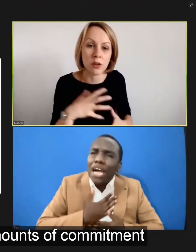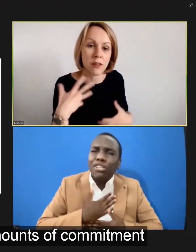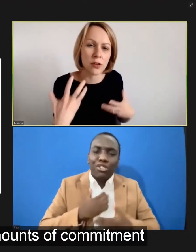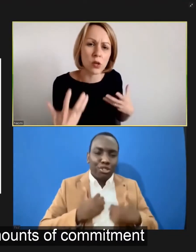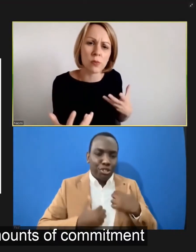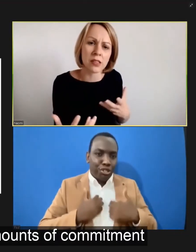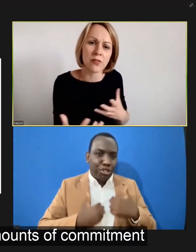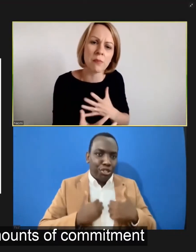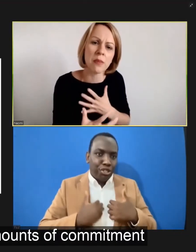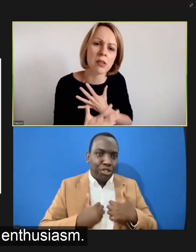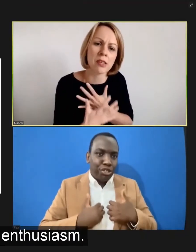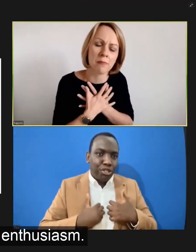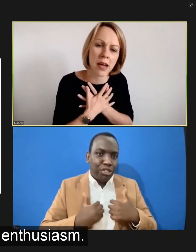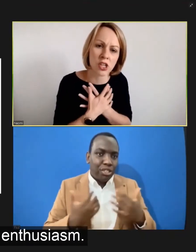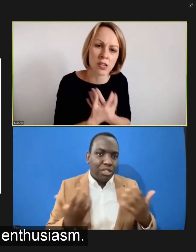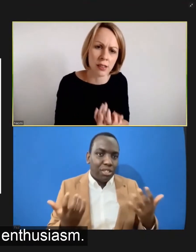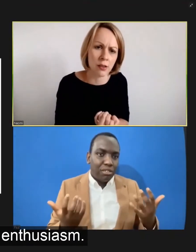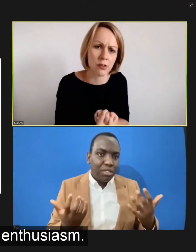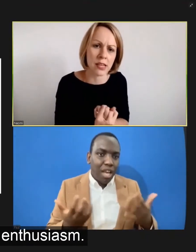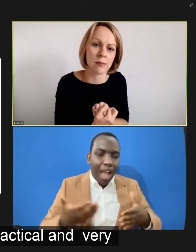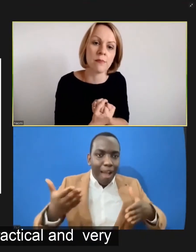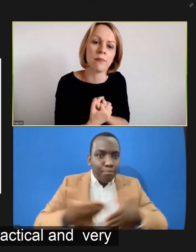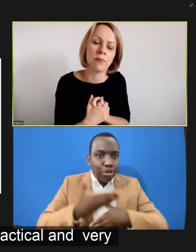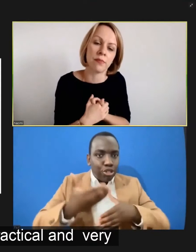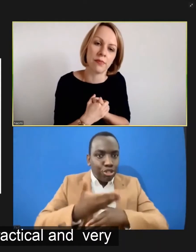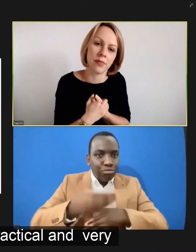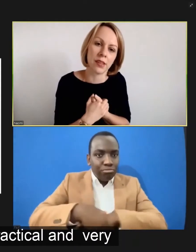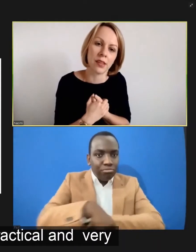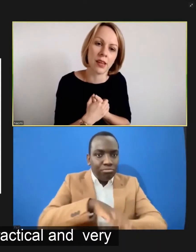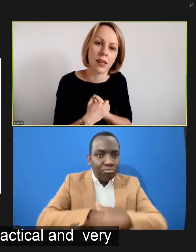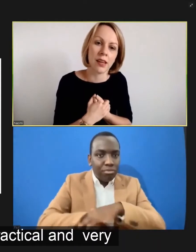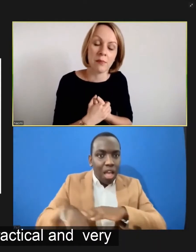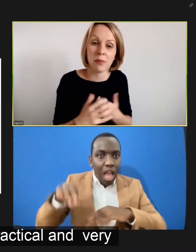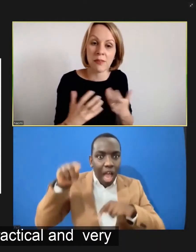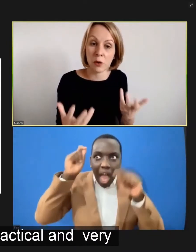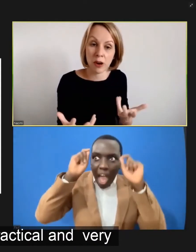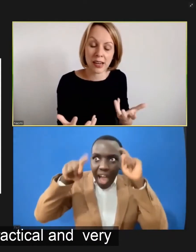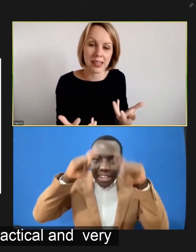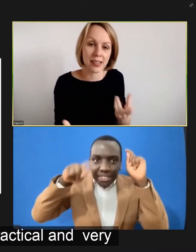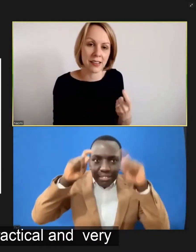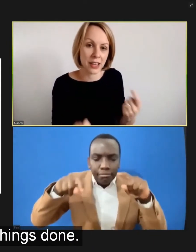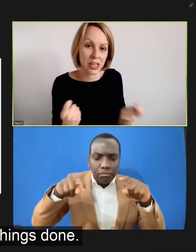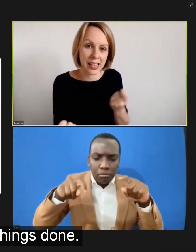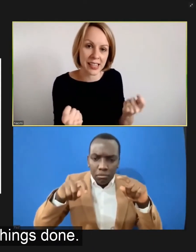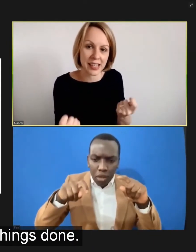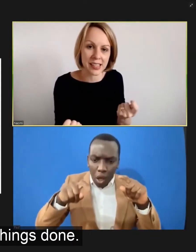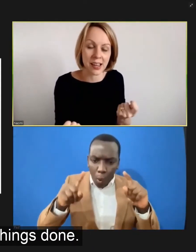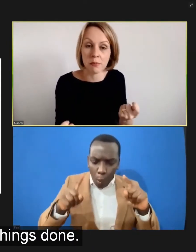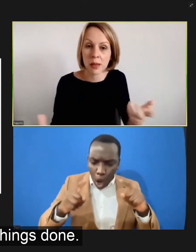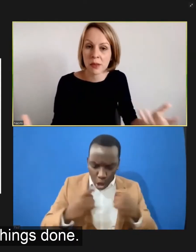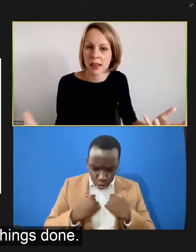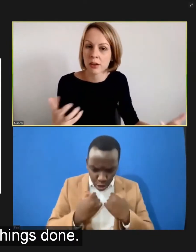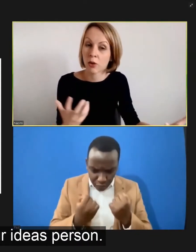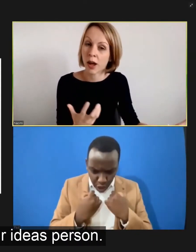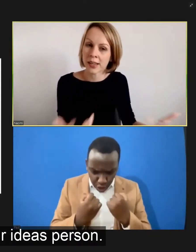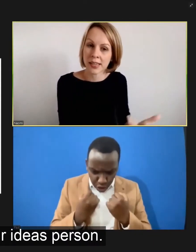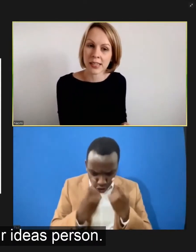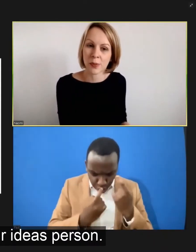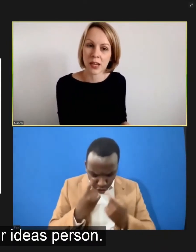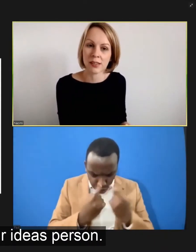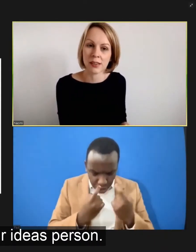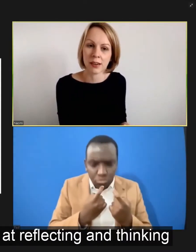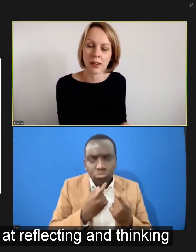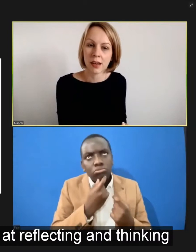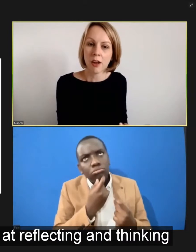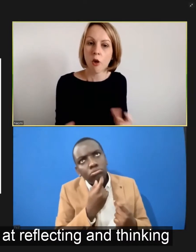have huge amounts of commitment and passion and enthusiasm. Maybe they're very practical and they're good at getting things done. Maybe they are your ideas